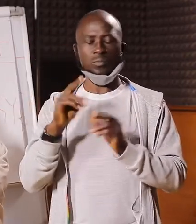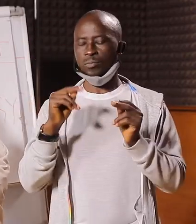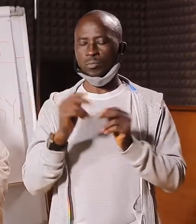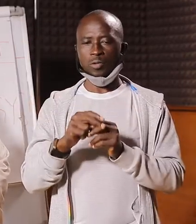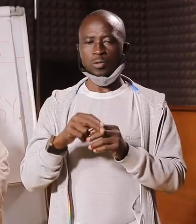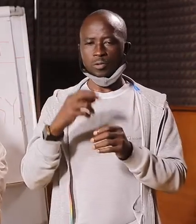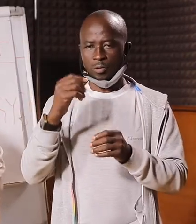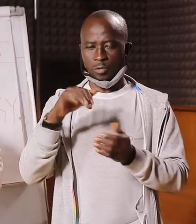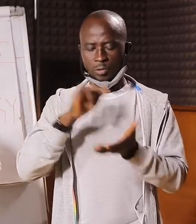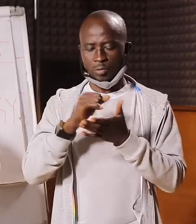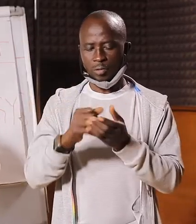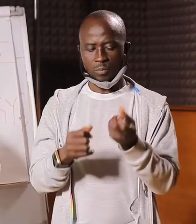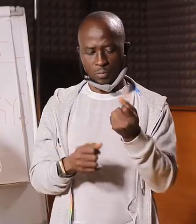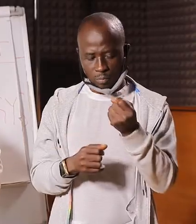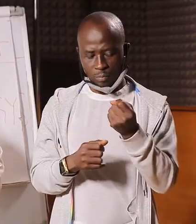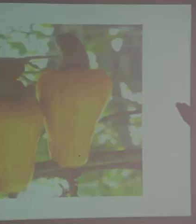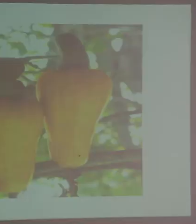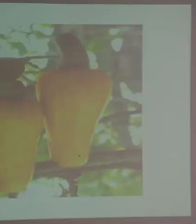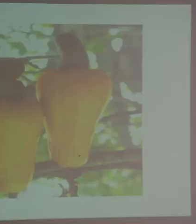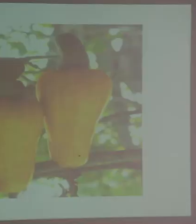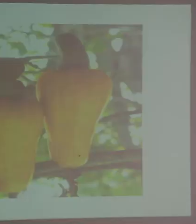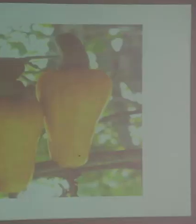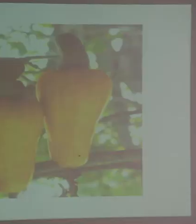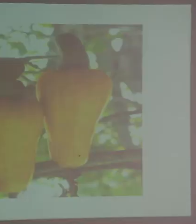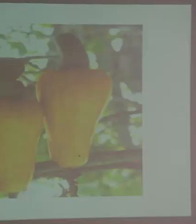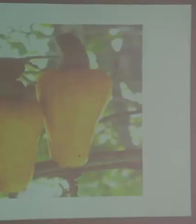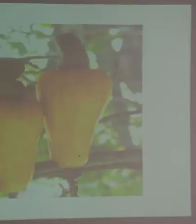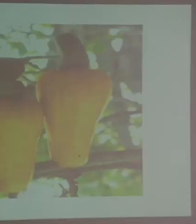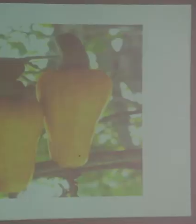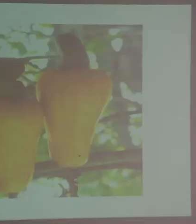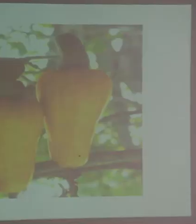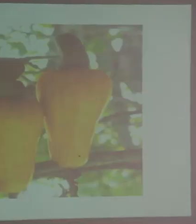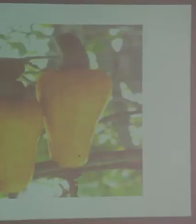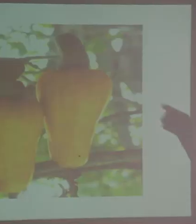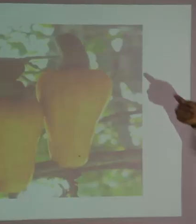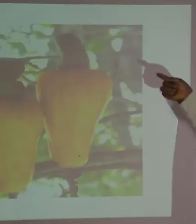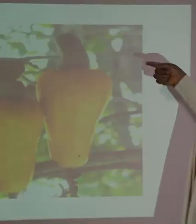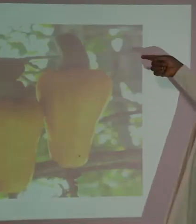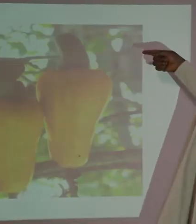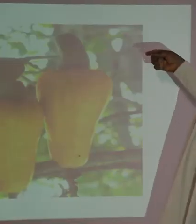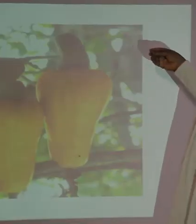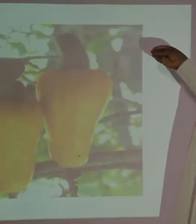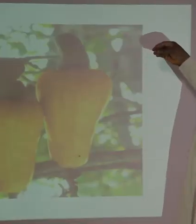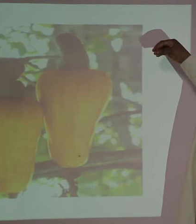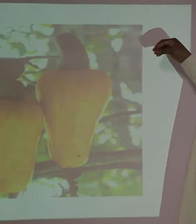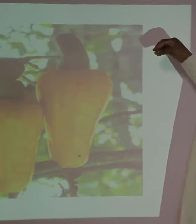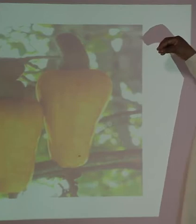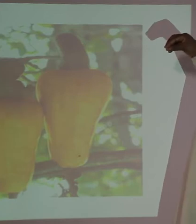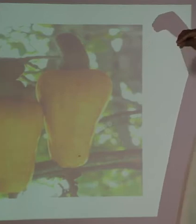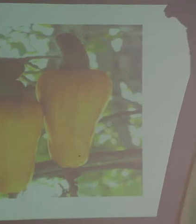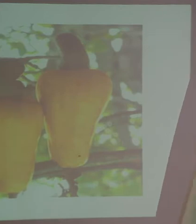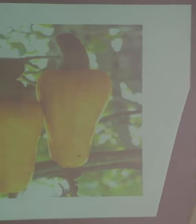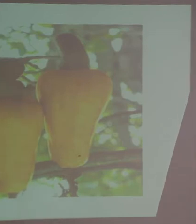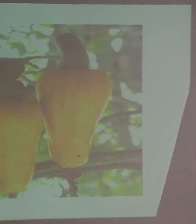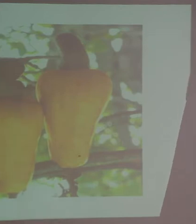which you hold when you are eating the cashew fruit. We have the picture of the cashew. So what is up here, the place